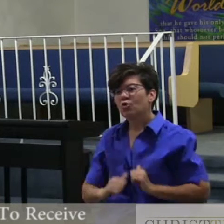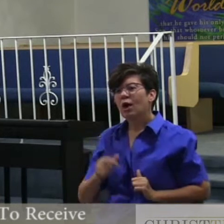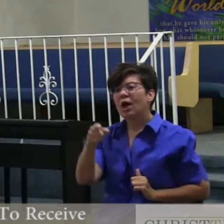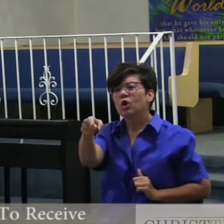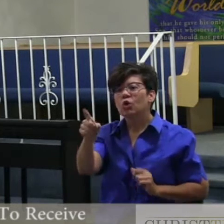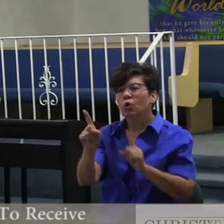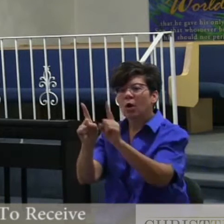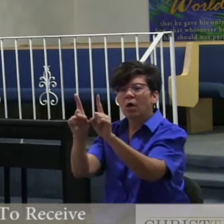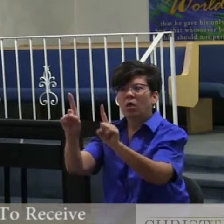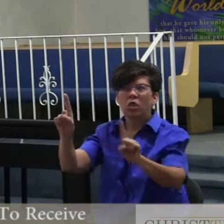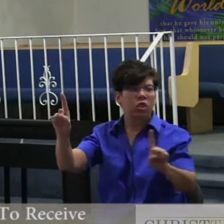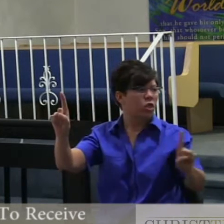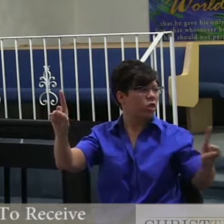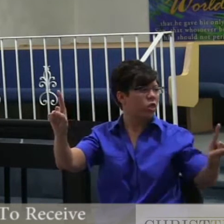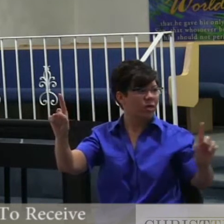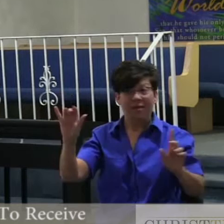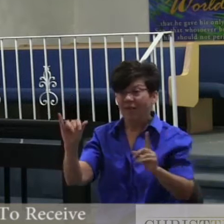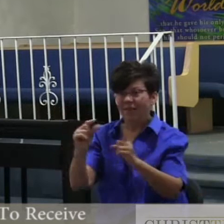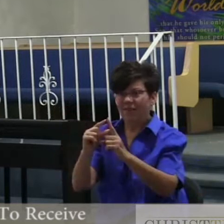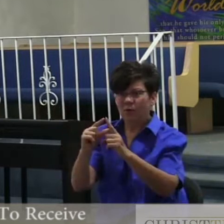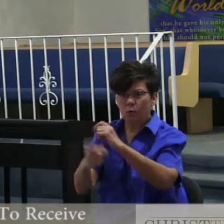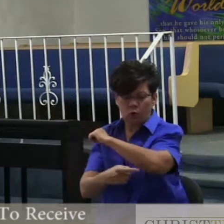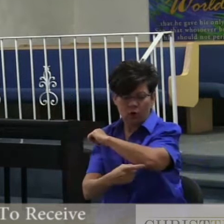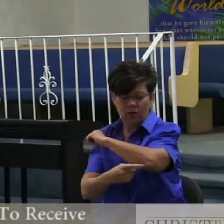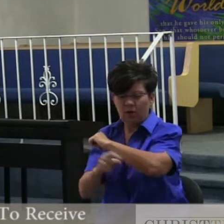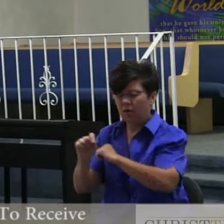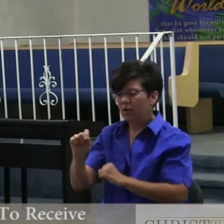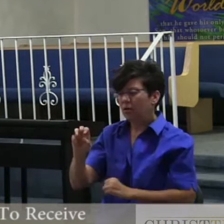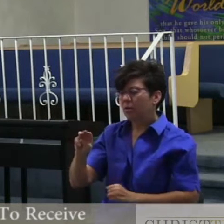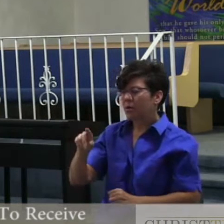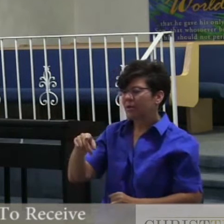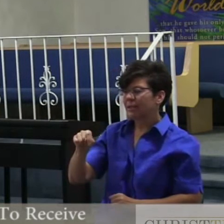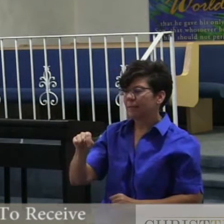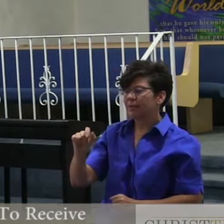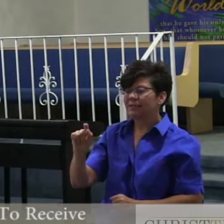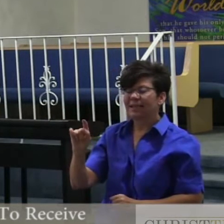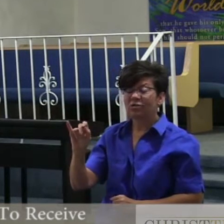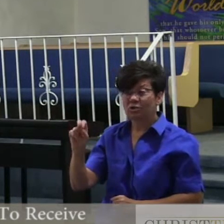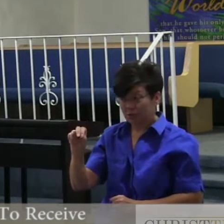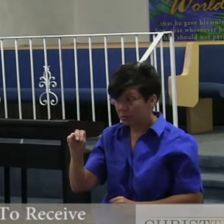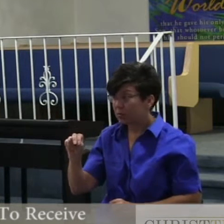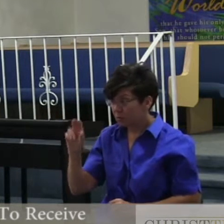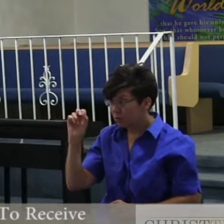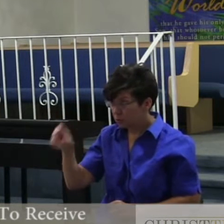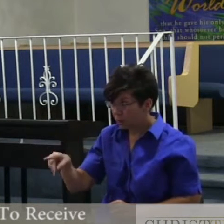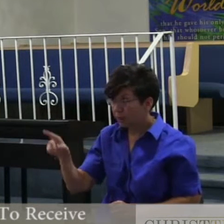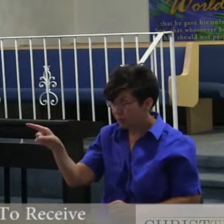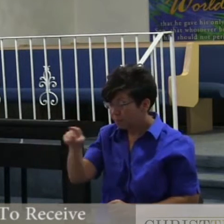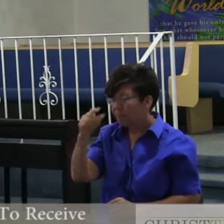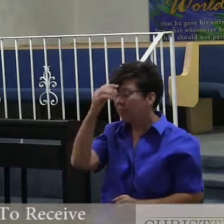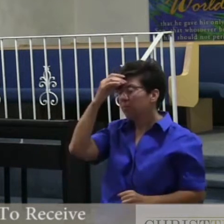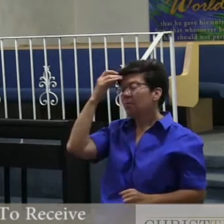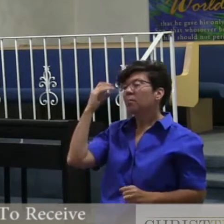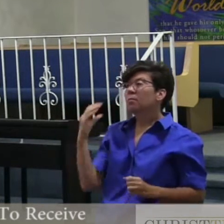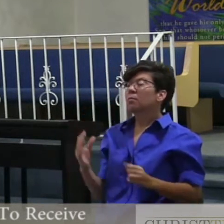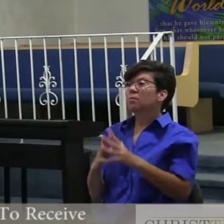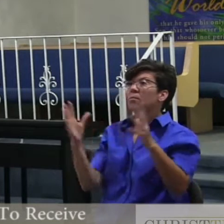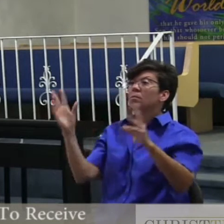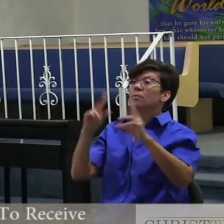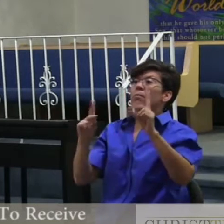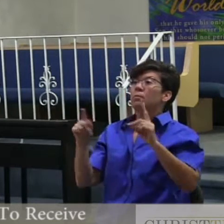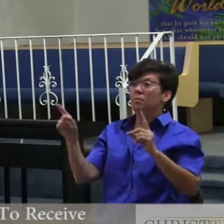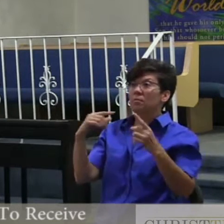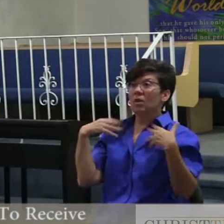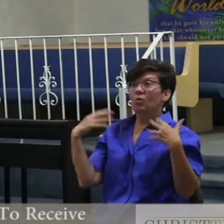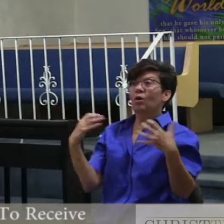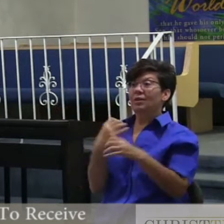God. That's the word temptation means, okay? Now, a lot of people want to be